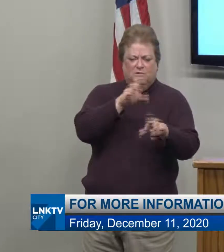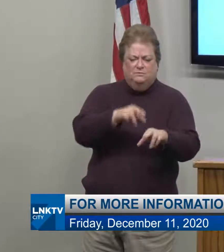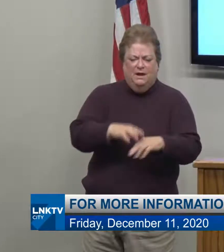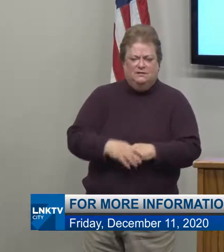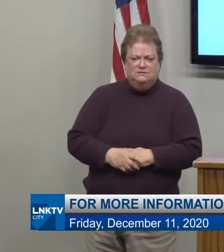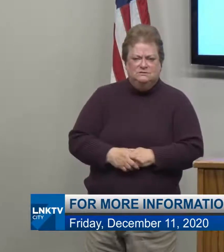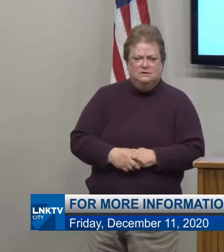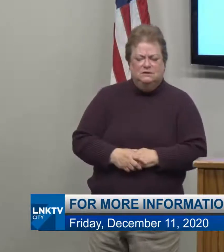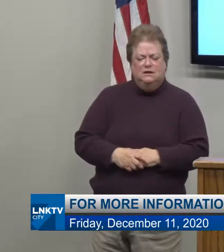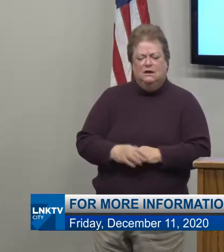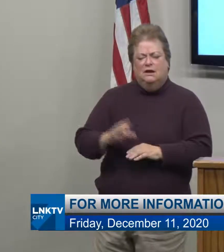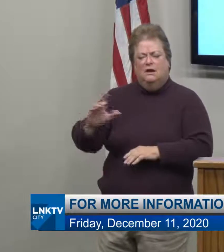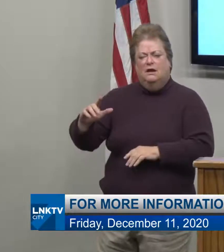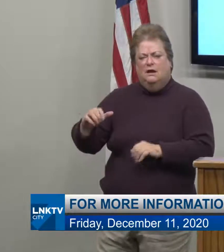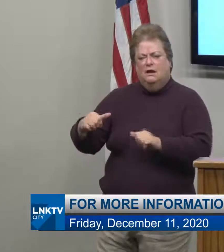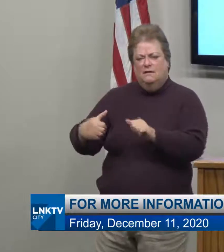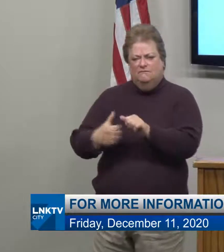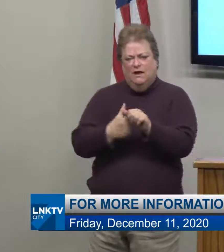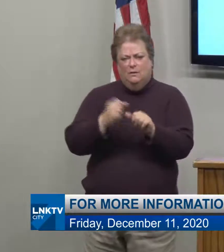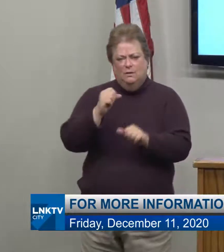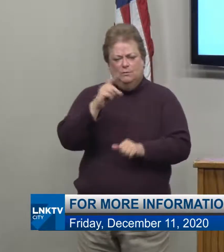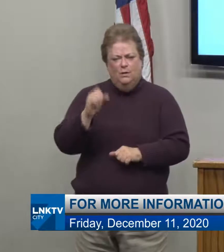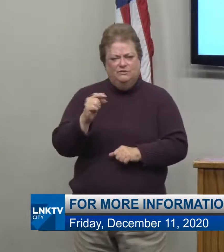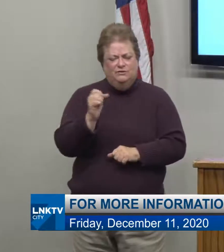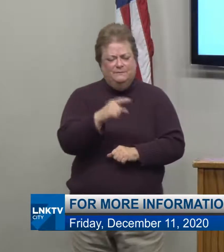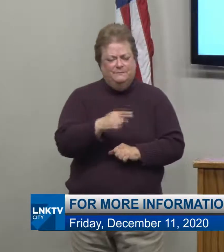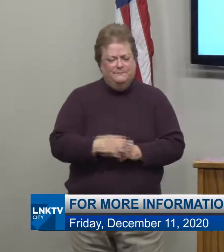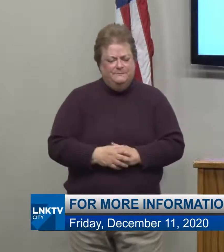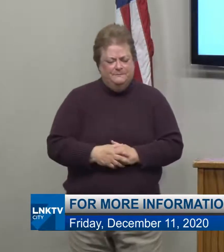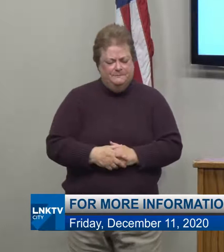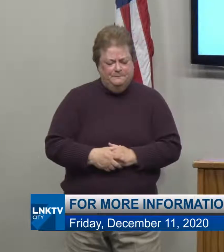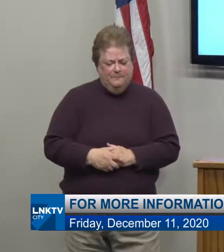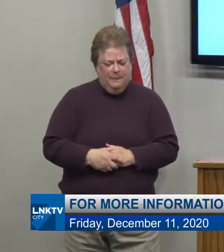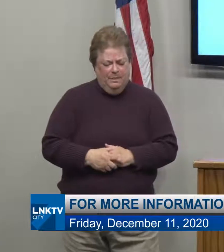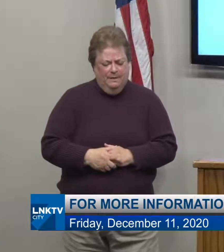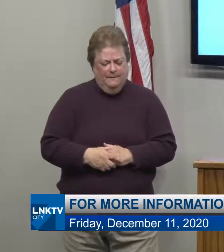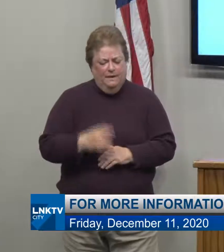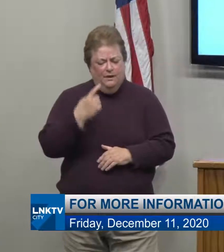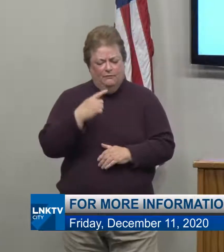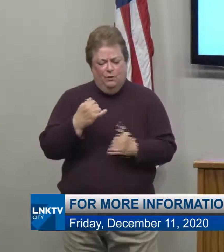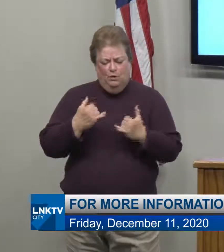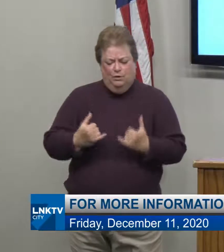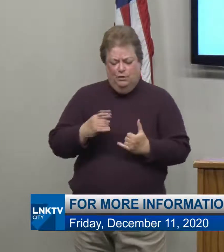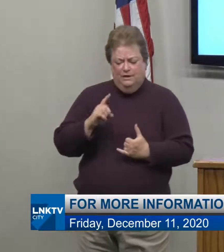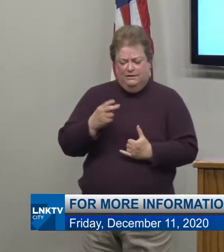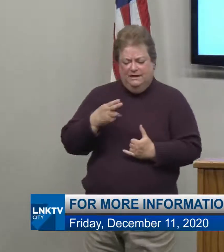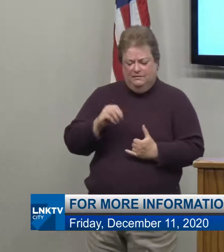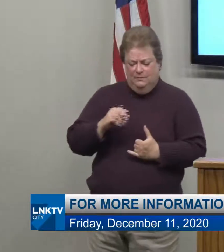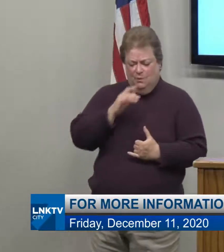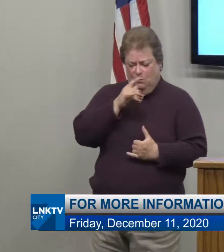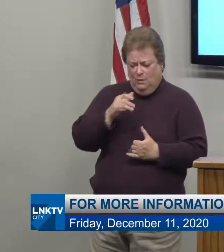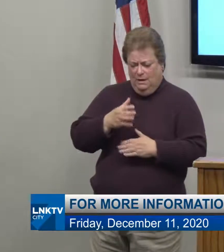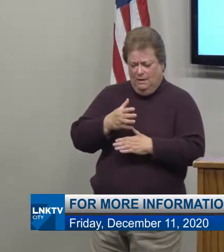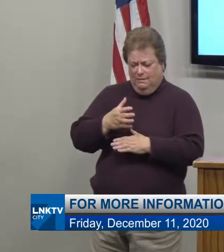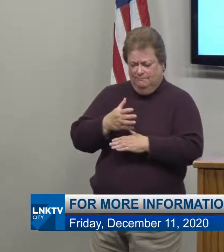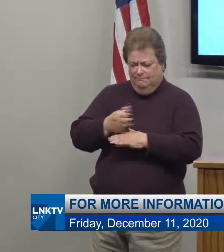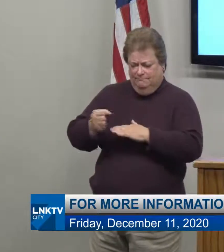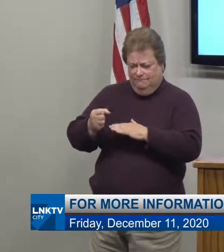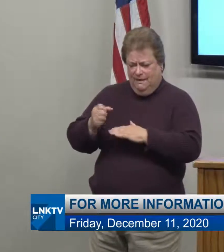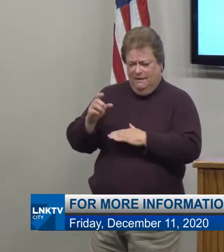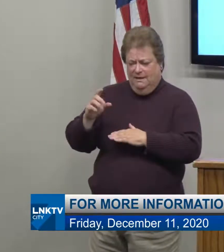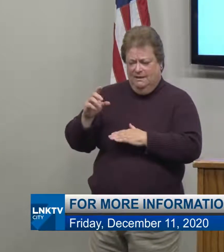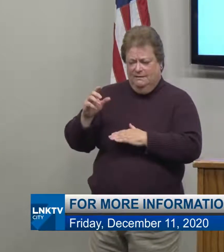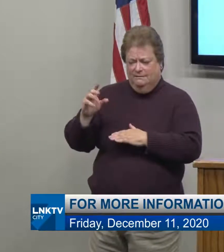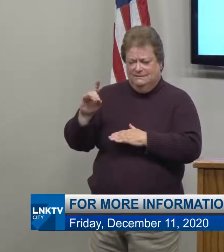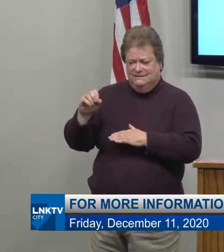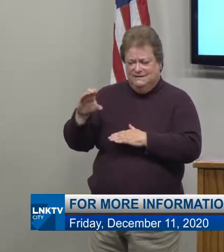As a follow-up, Pat, obviously the current DHM expires on the 18th, correct? Correct.